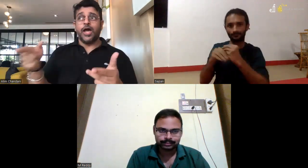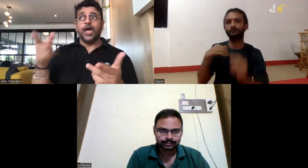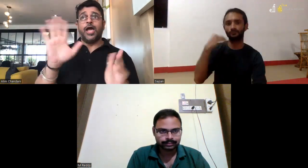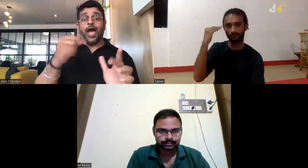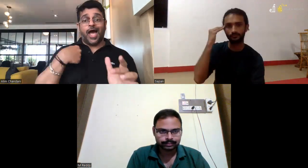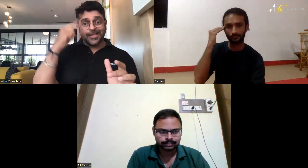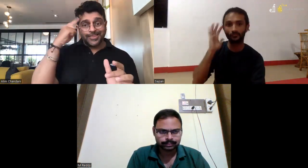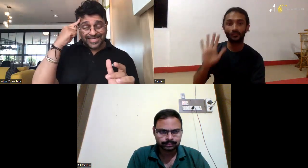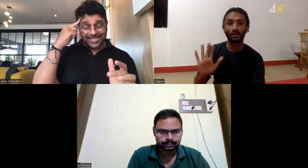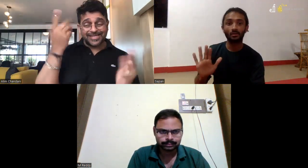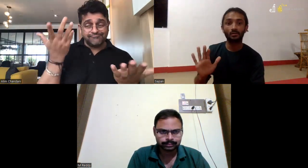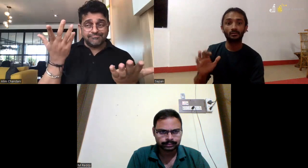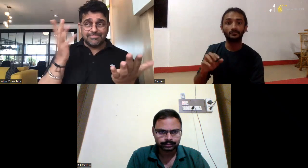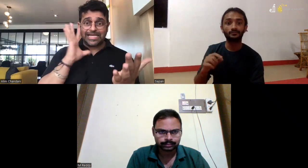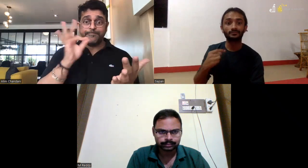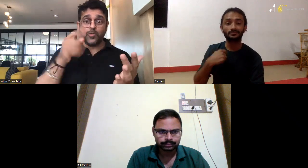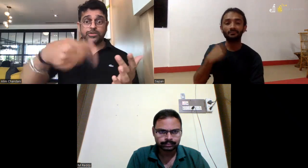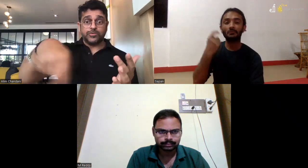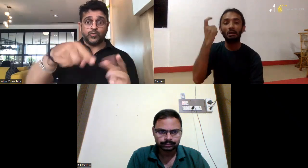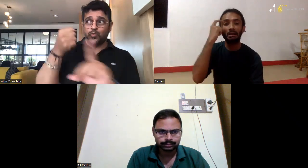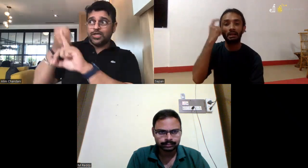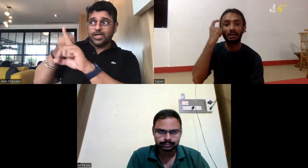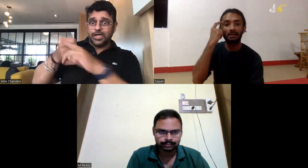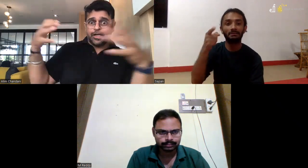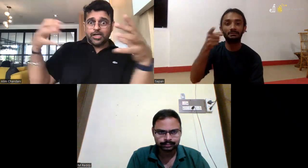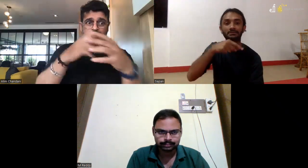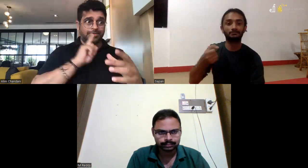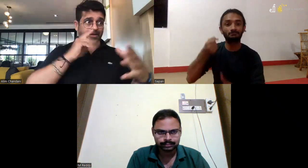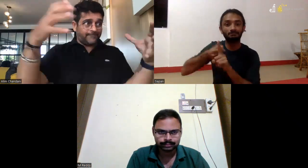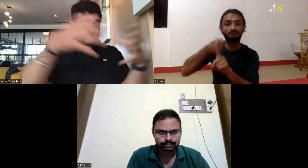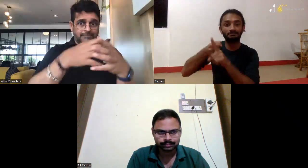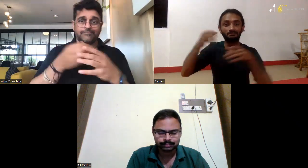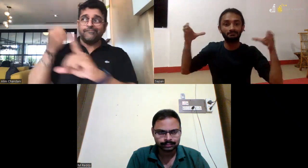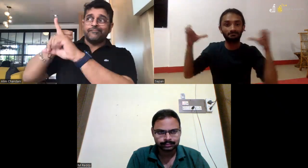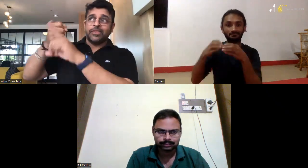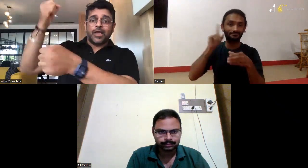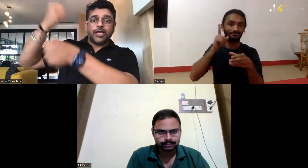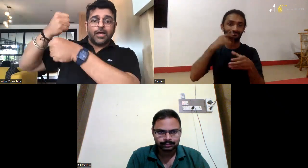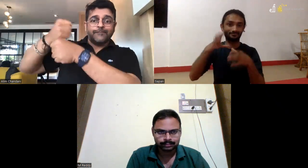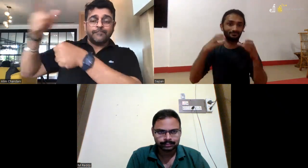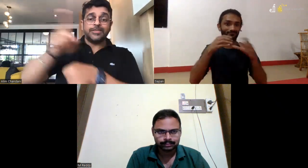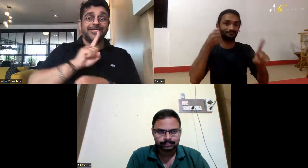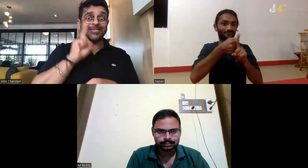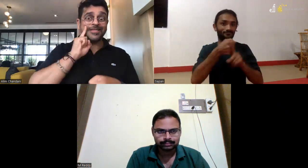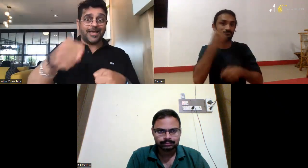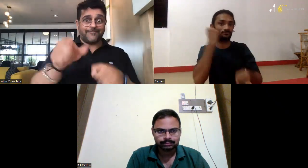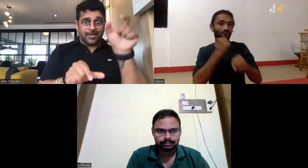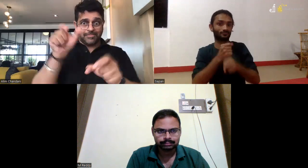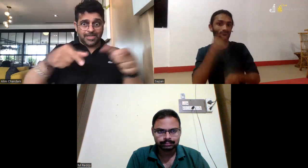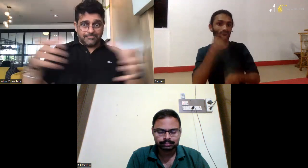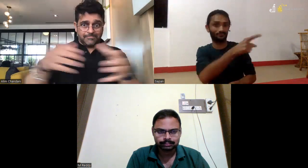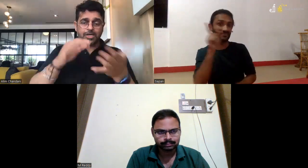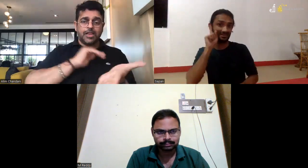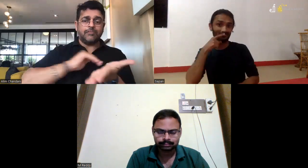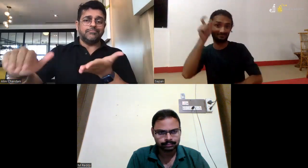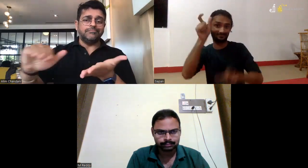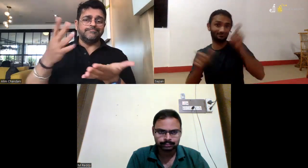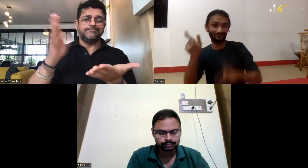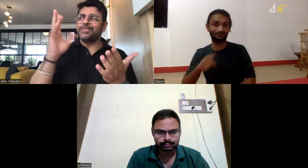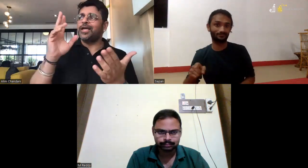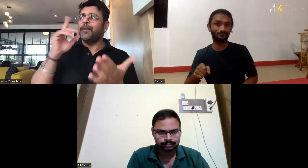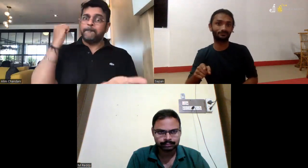deaf community, and they are not aware of it. So that's why they push on the speech therapy. But yeah, I am seeing